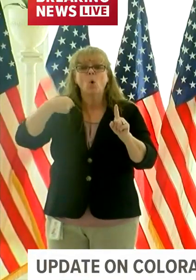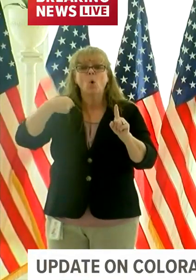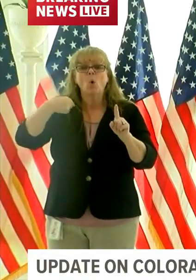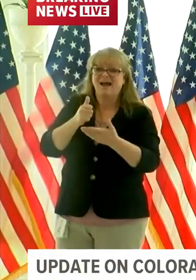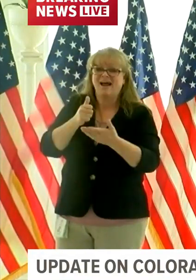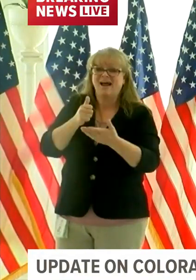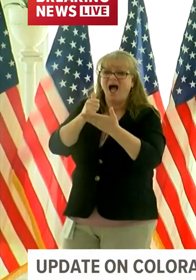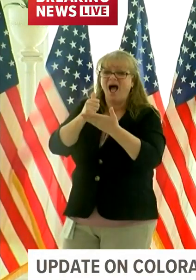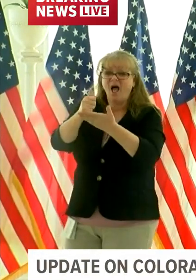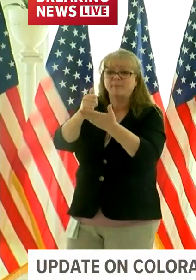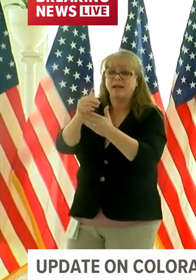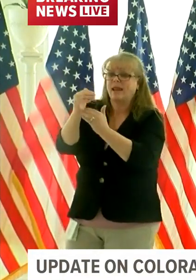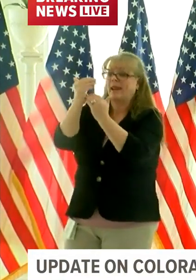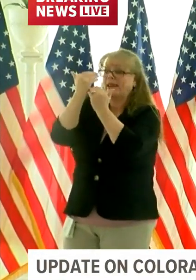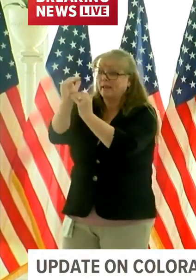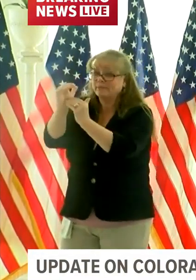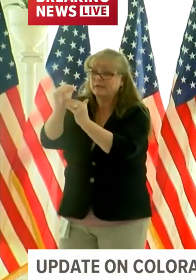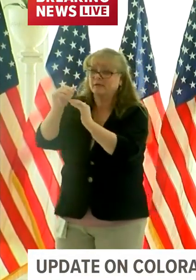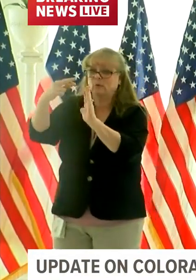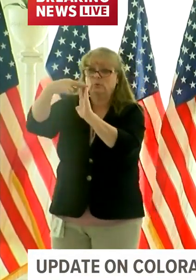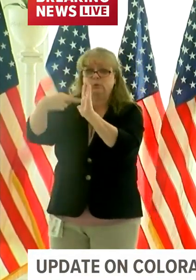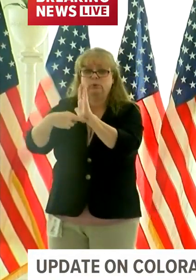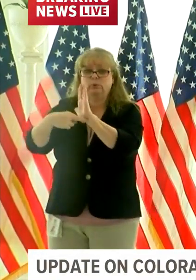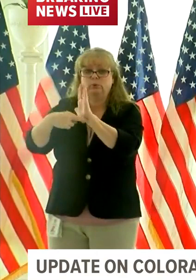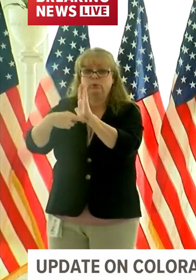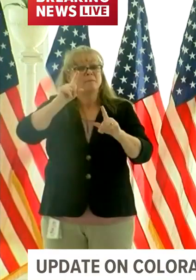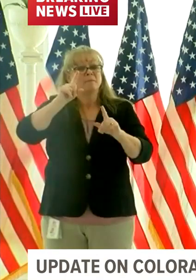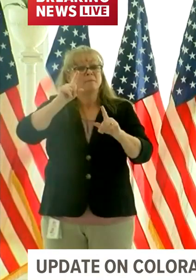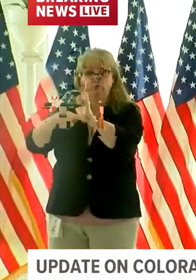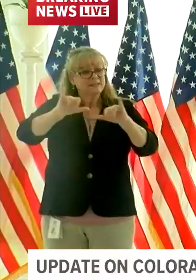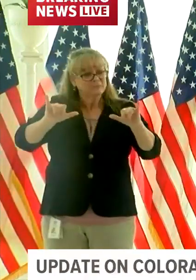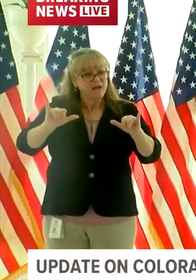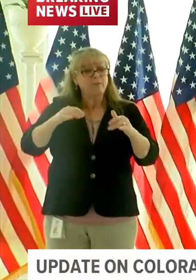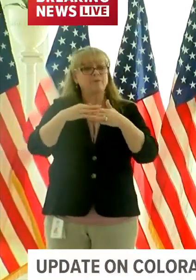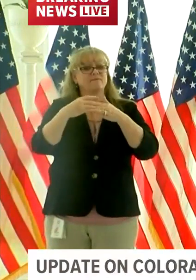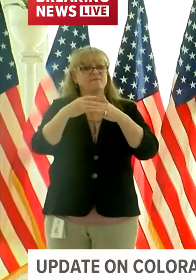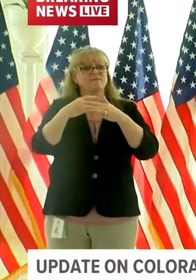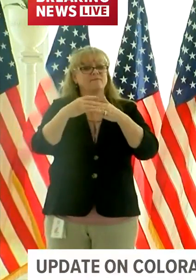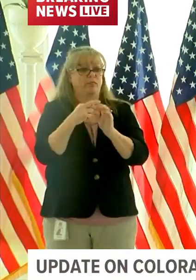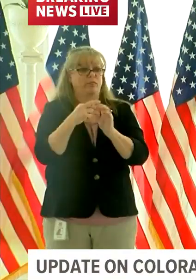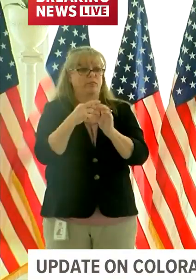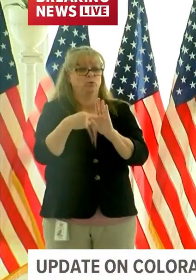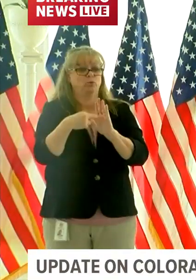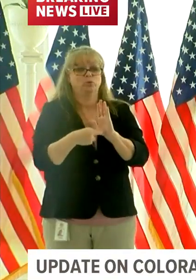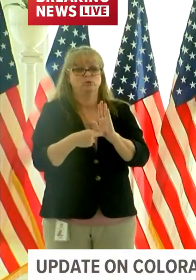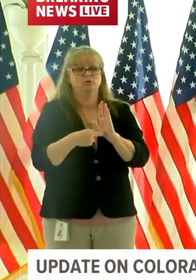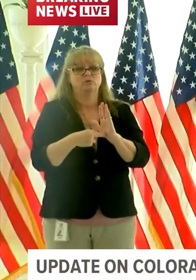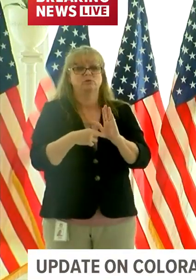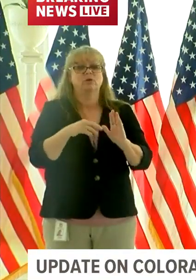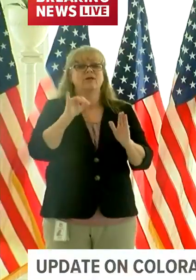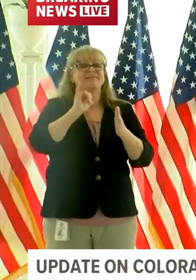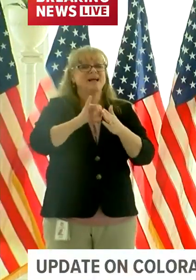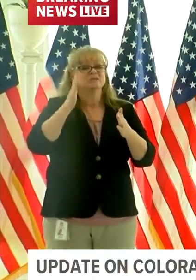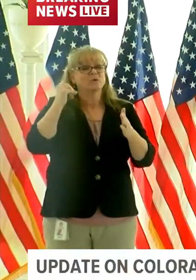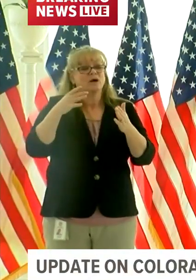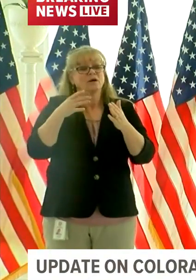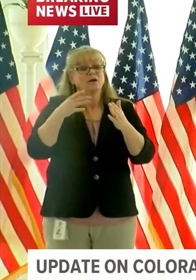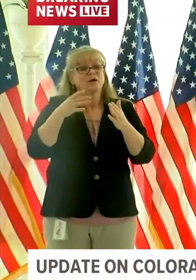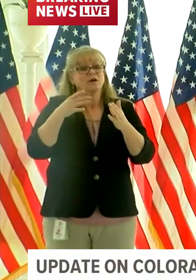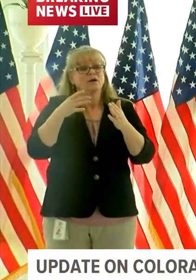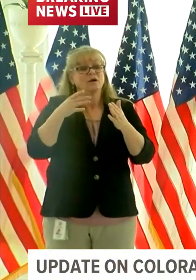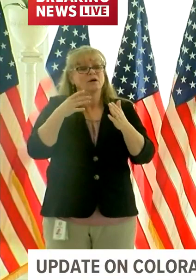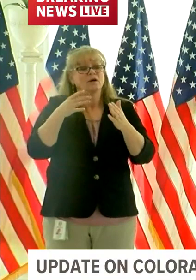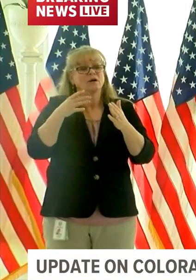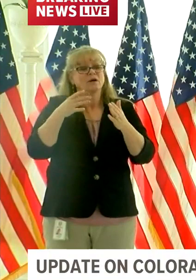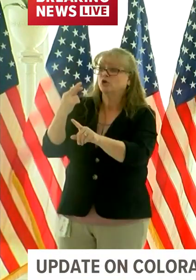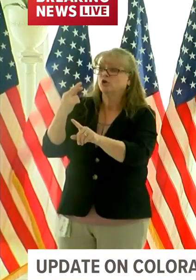are bussers and waiters at restaurants to not have to go through another insurance hoop to be in delivery. It's why we facilitated virtual services. People